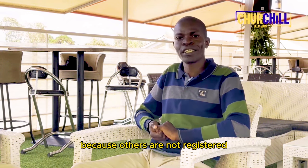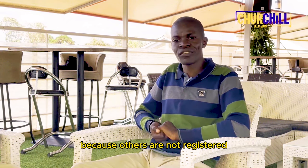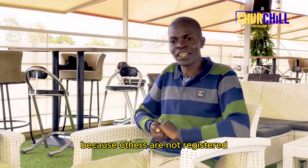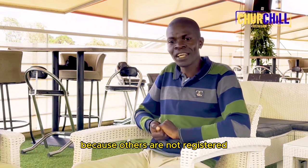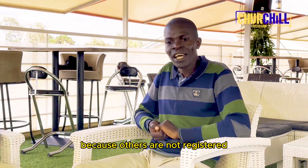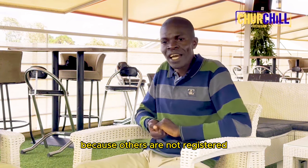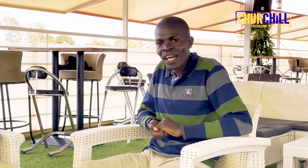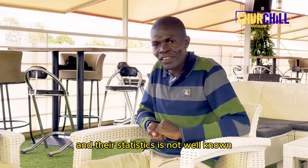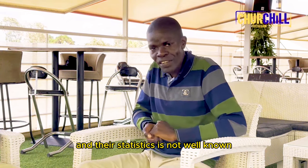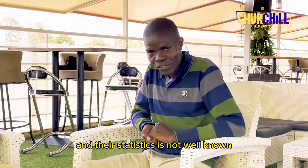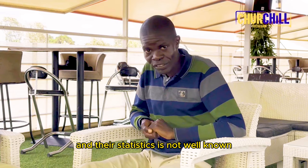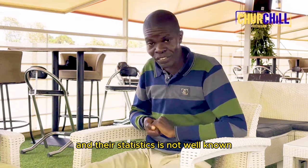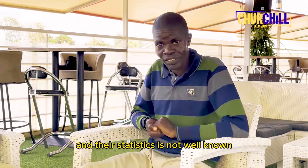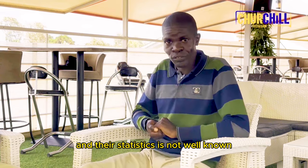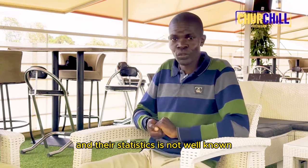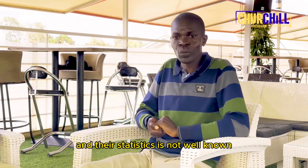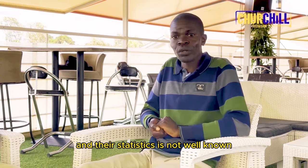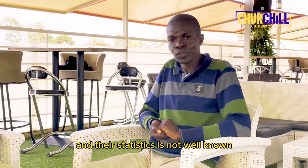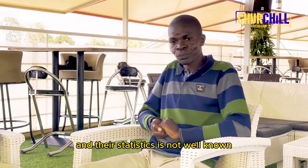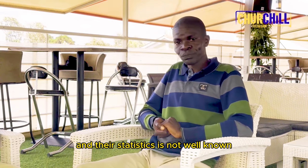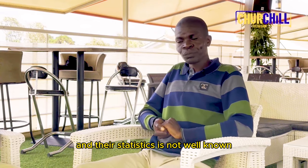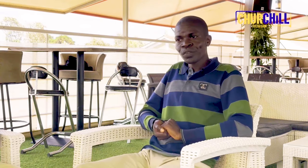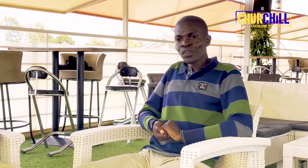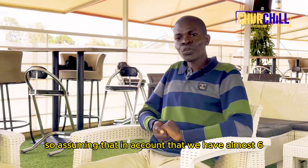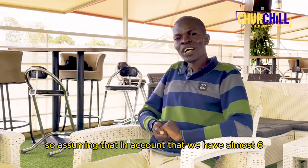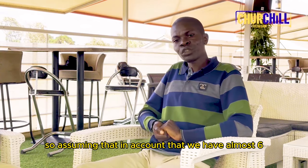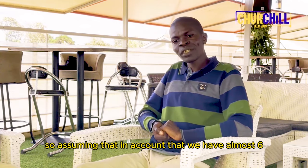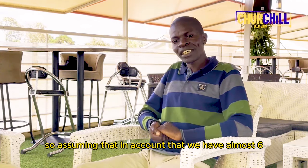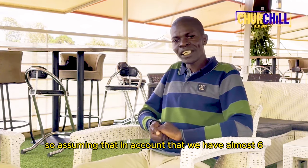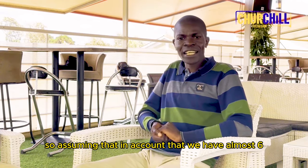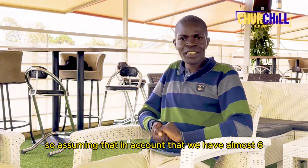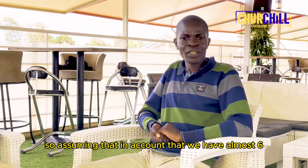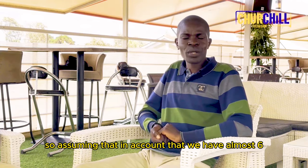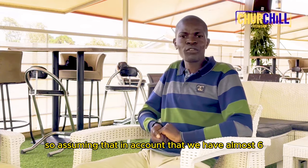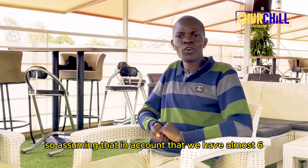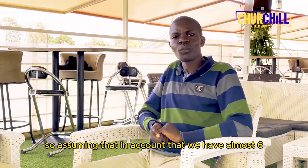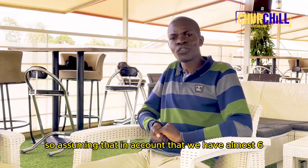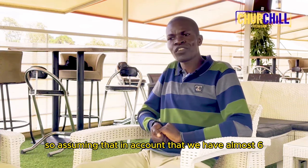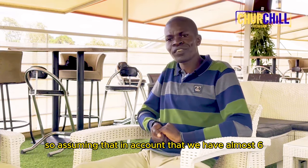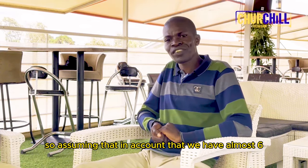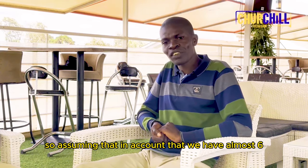registered, and their statistics is not well known. So, assuming that in a country that we have almost 6 million,